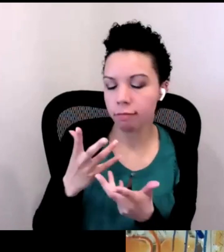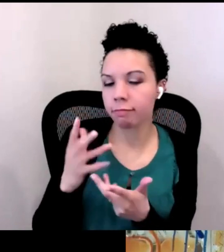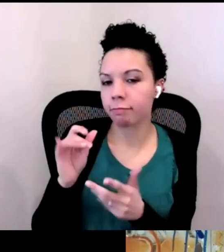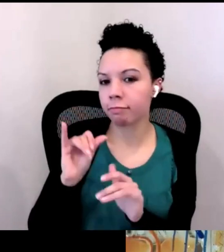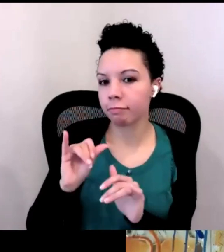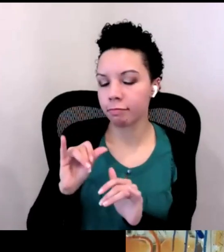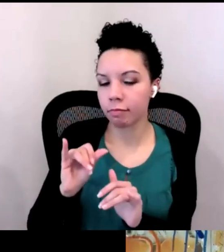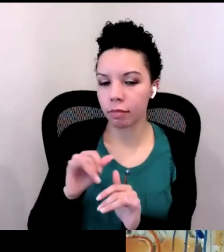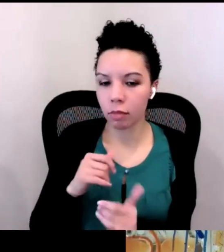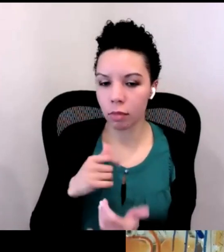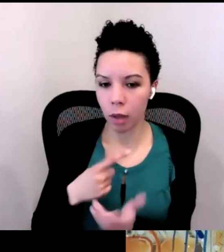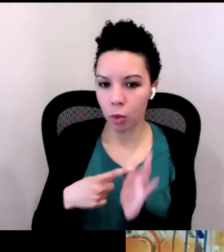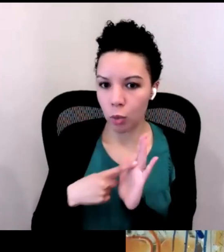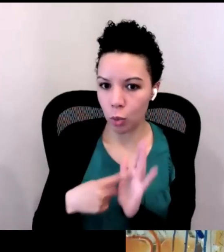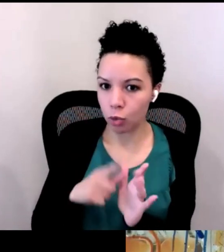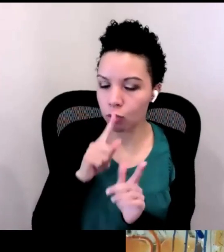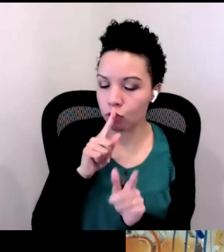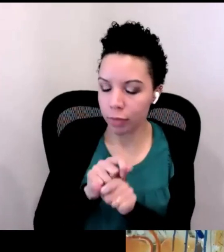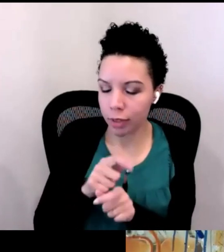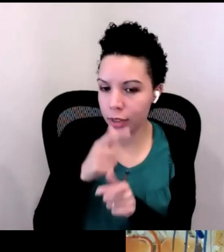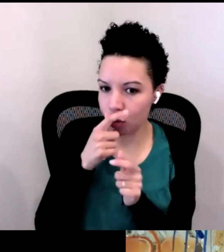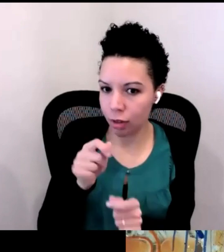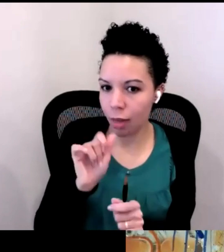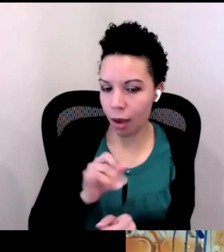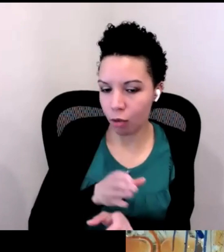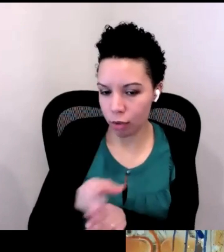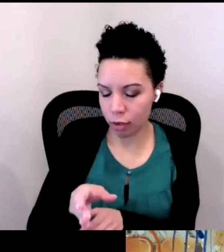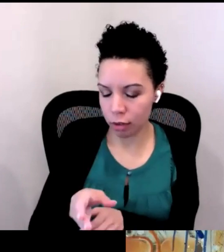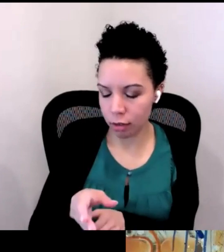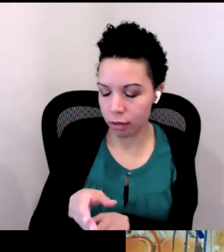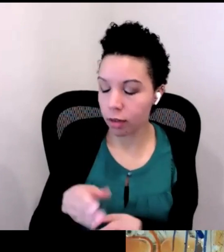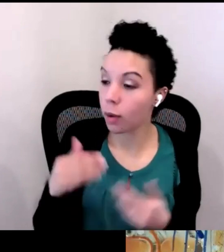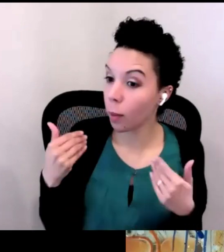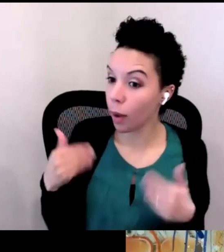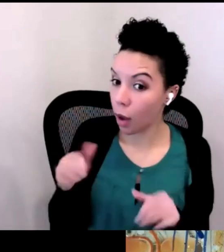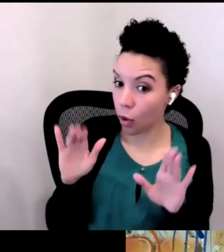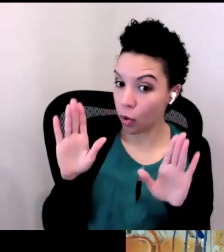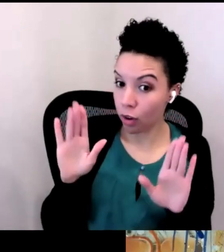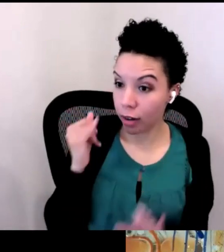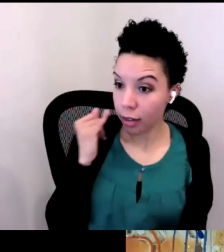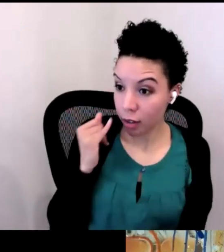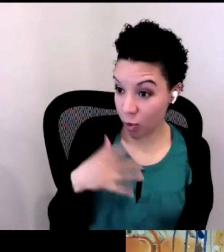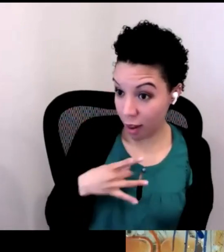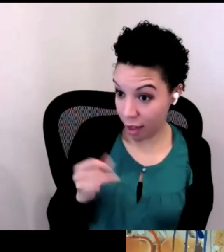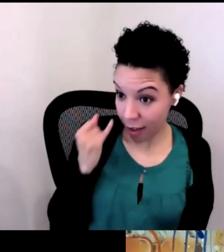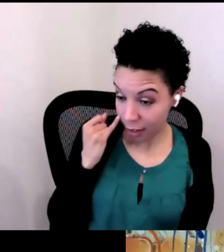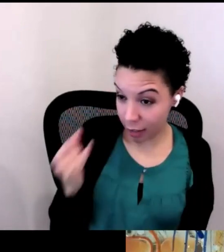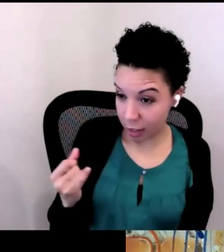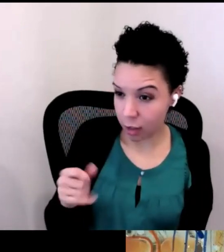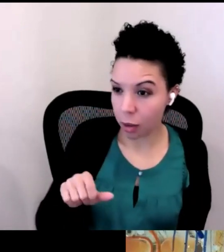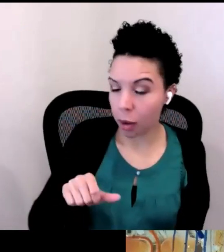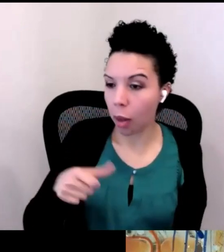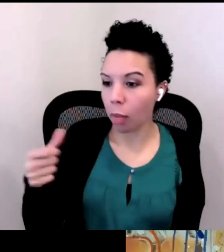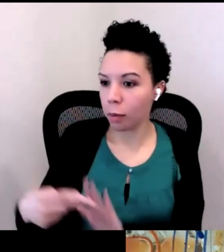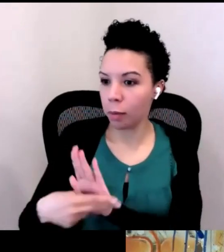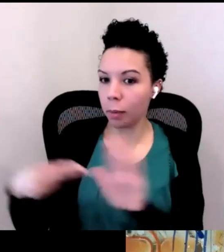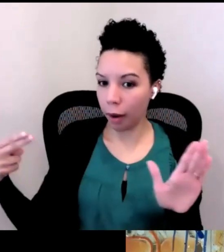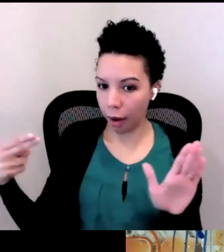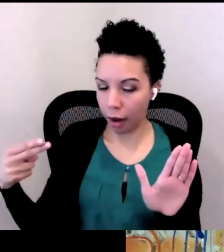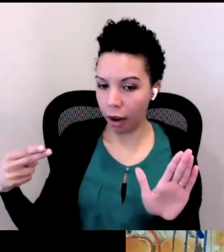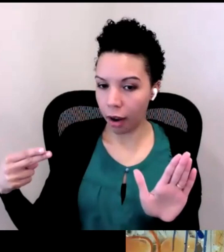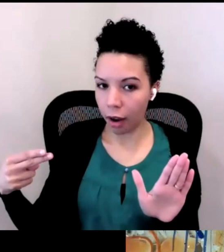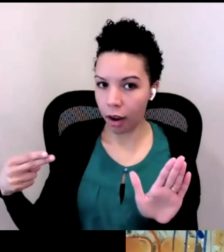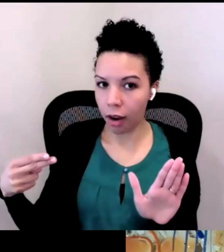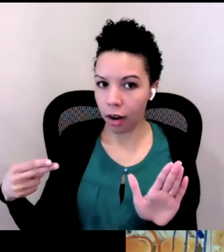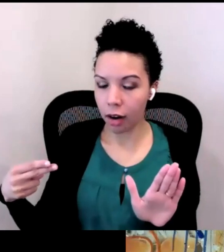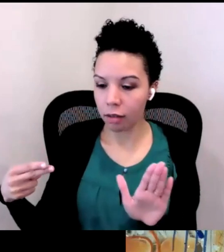that you really are interested in. Wow, what a great idea. How many of you like that idea of taking a brand and showing